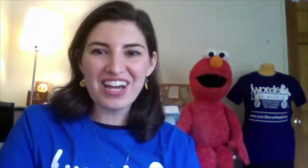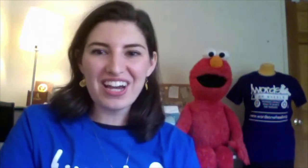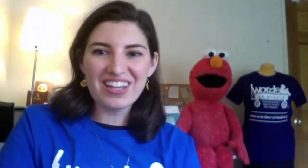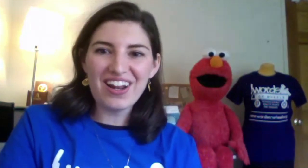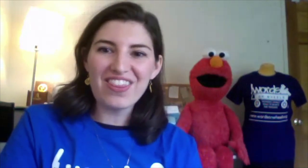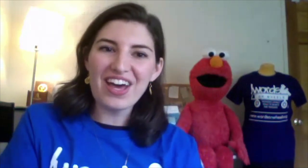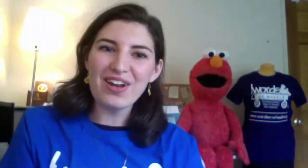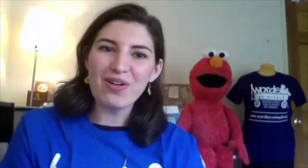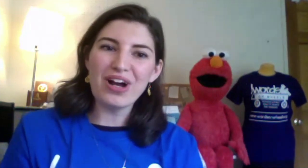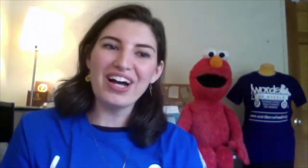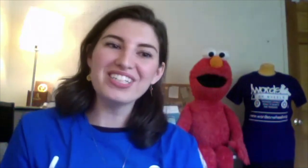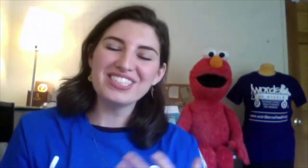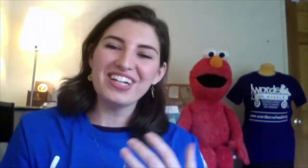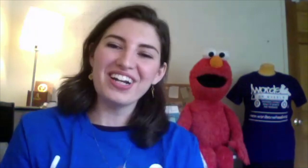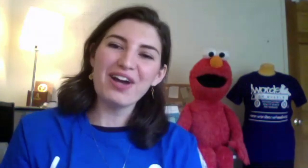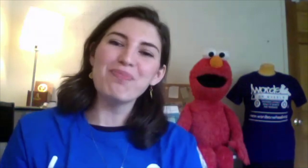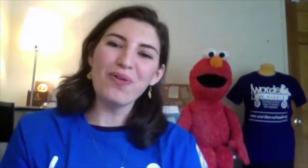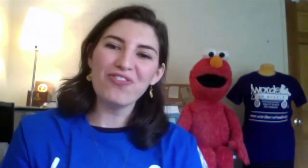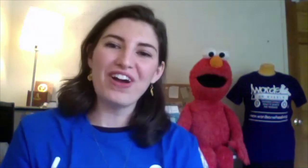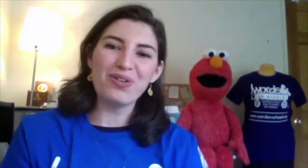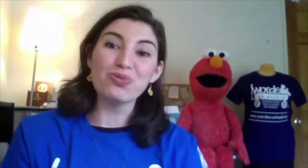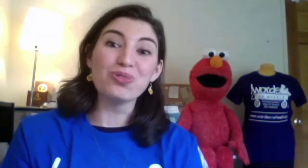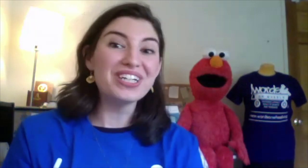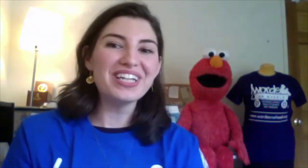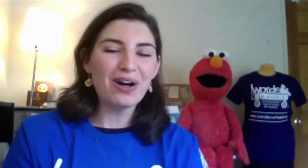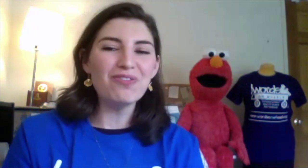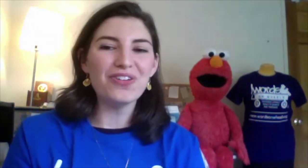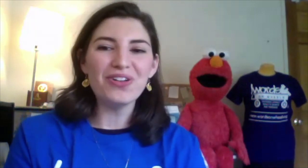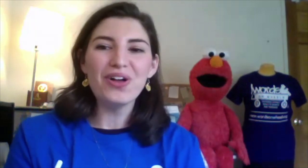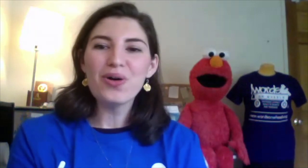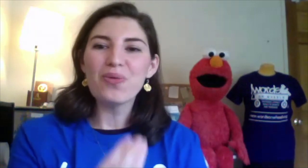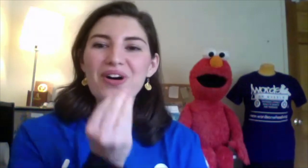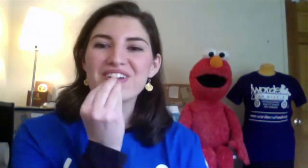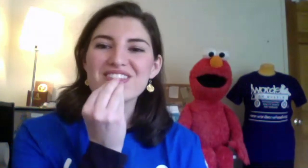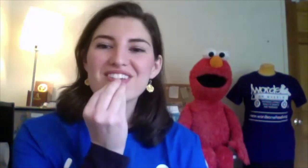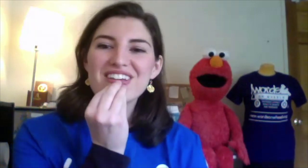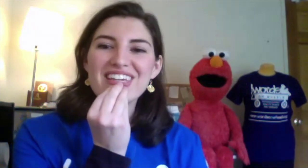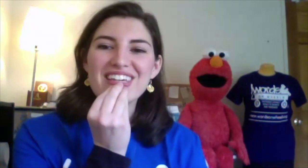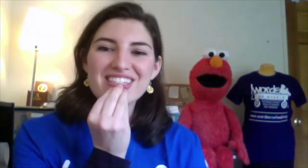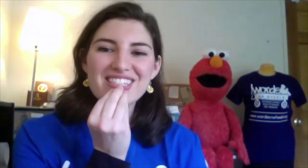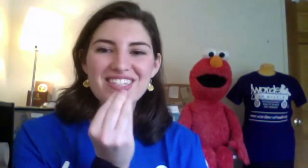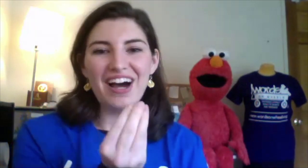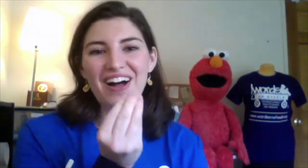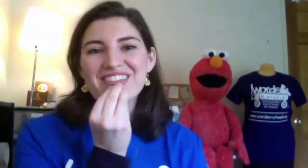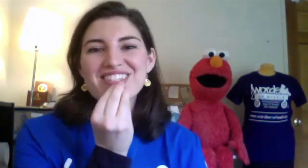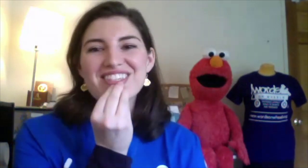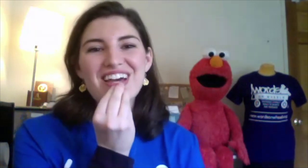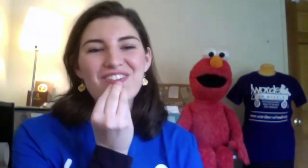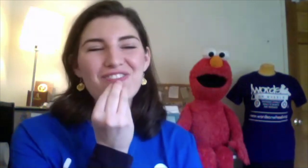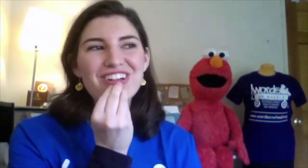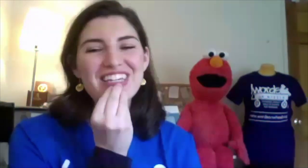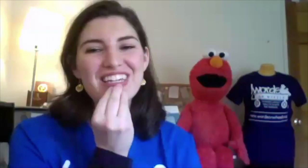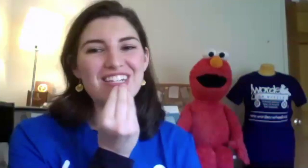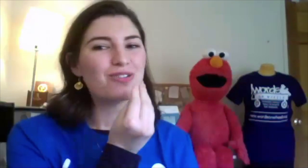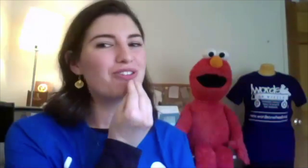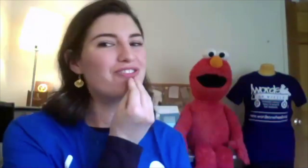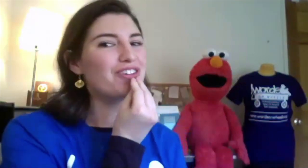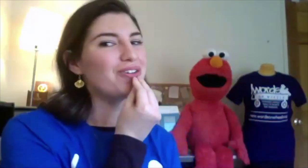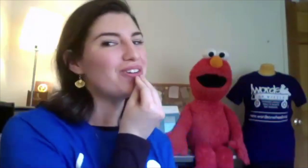sign that Tatiana and I both found really helpful was eat. This is a sign for eat or food. I'm going to turn